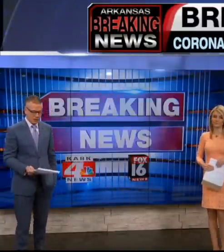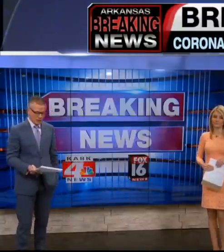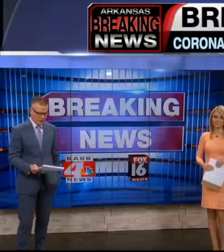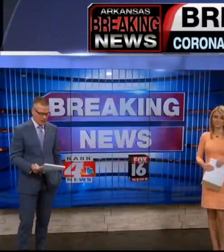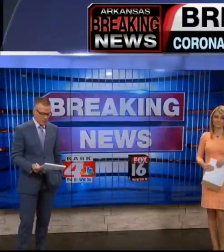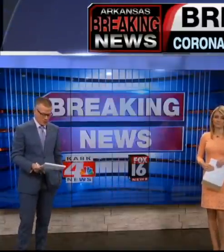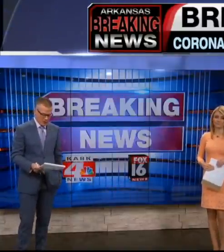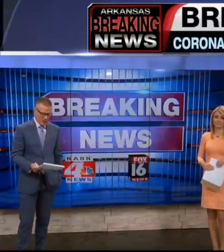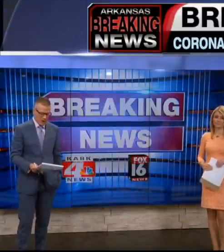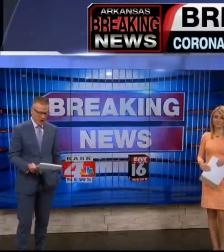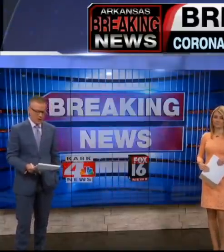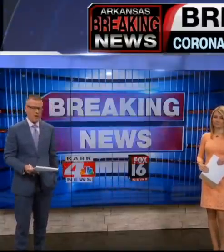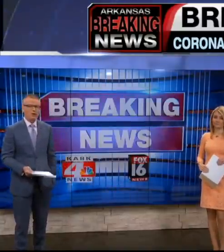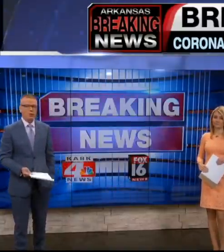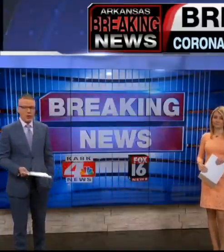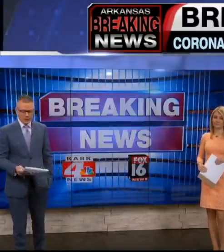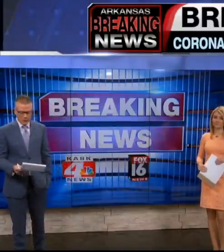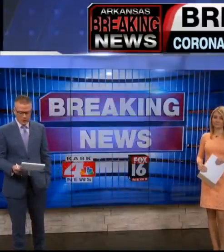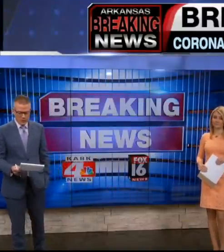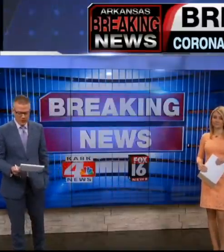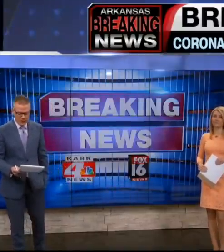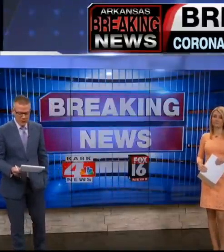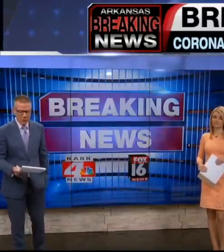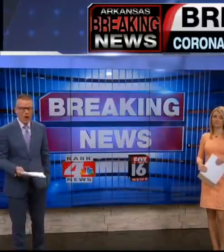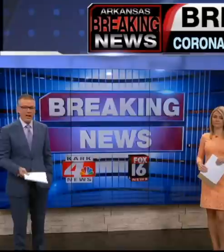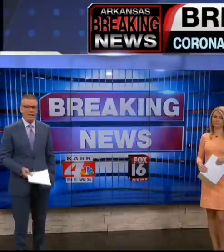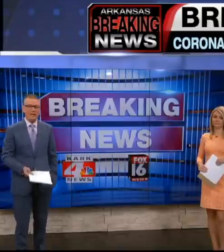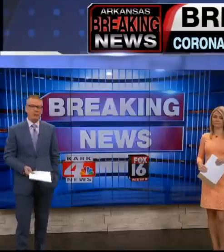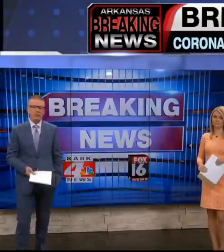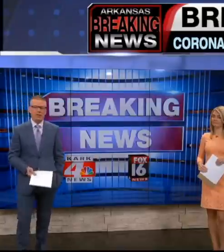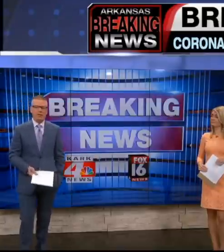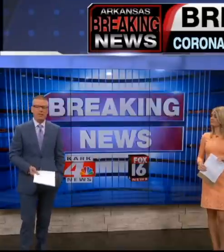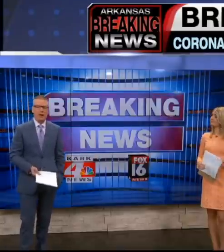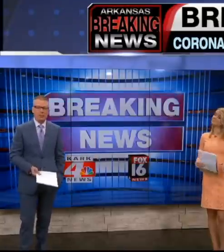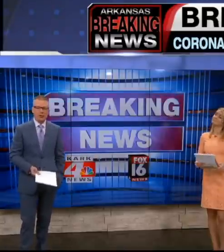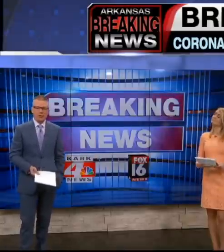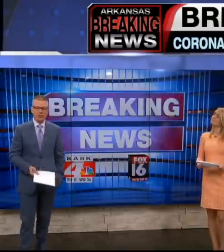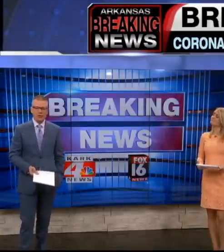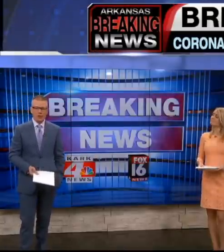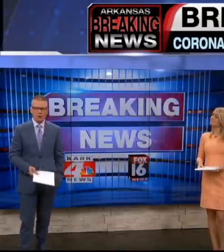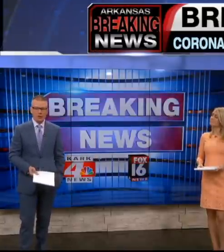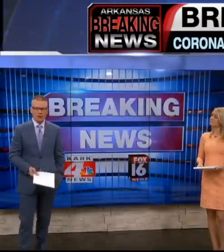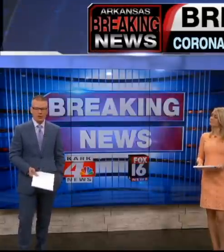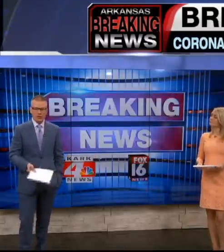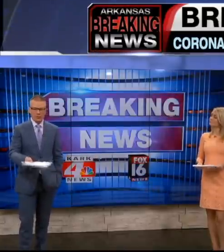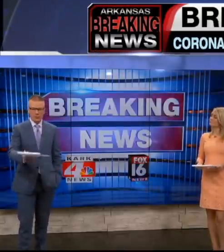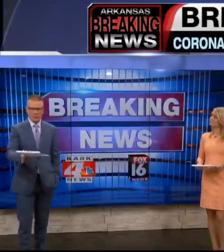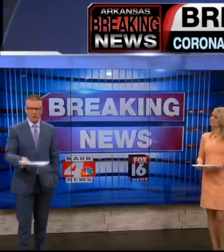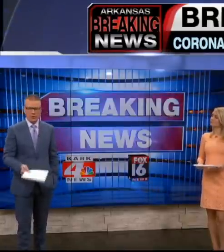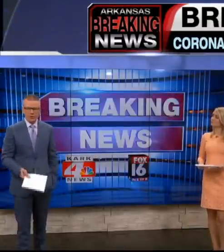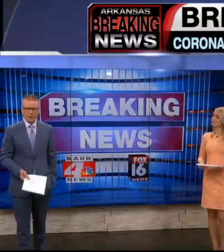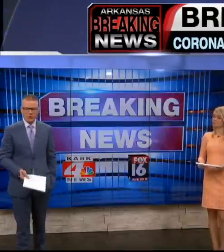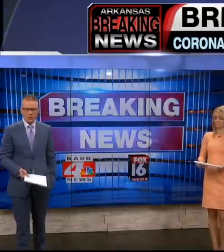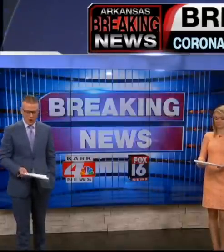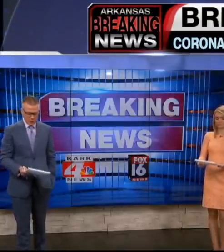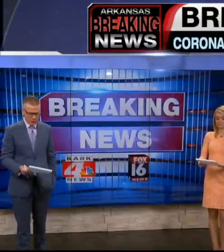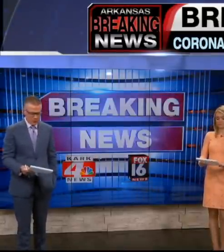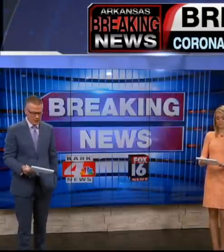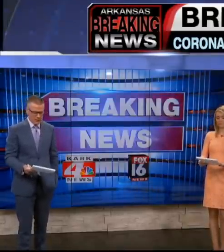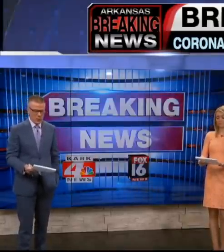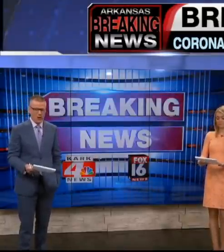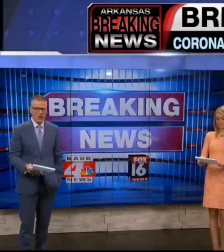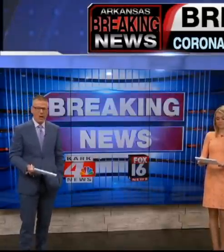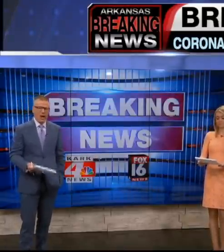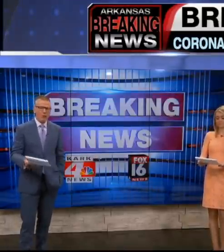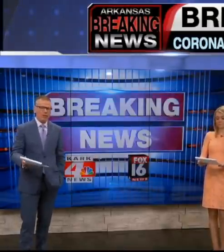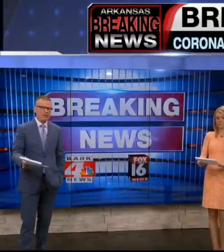speak earlier, said was a direct result as to why he implemented a number of these new initiatives, which we're showing to you on your screen